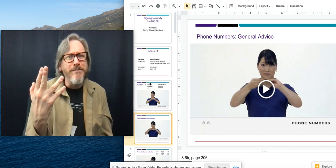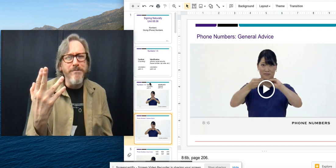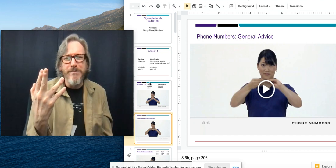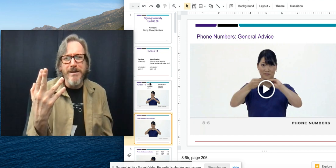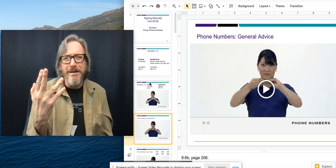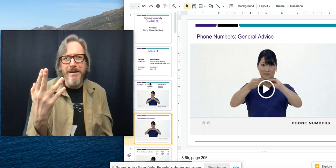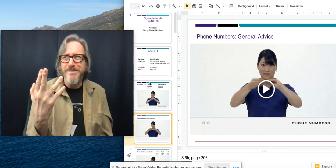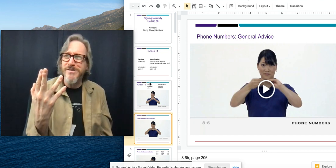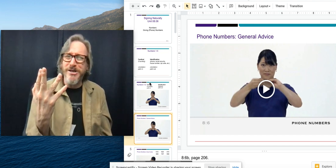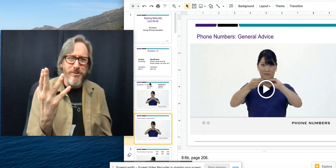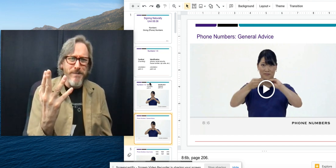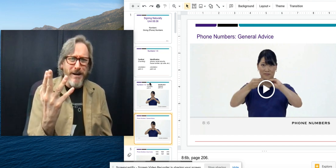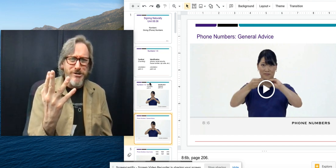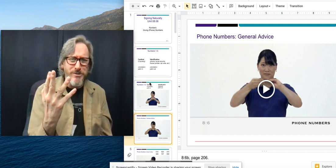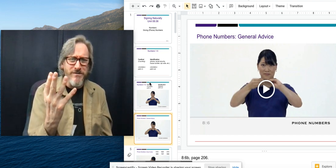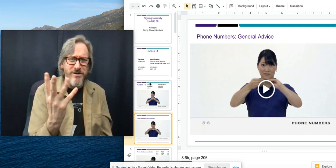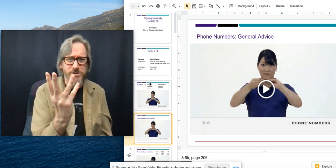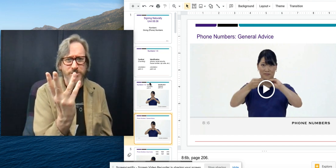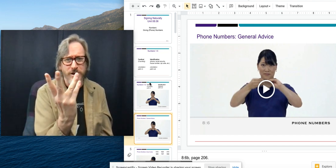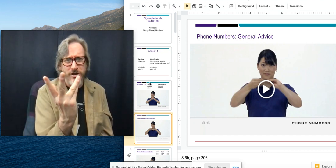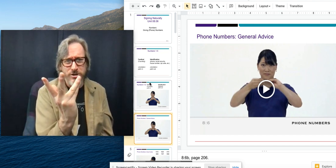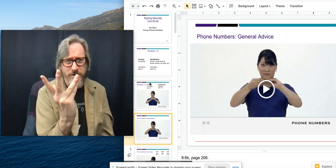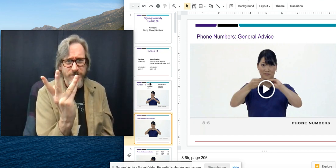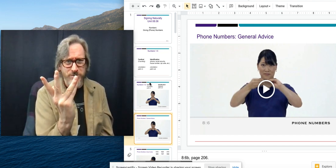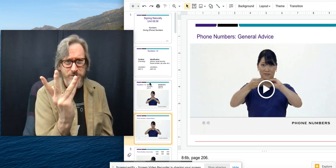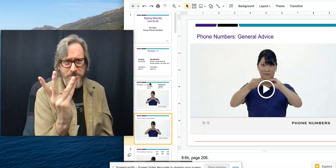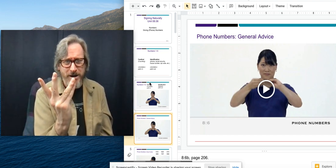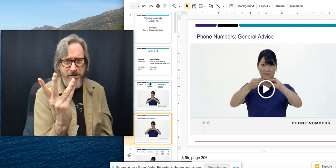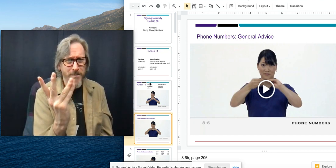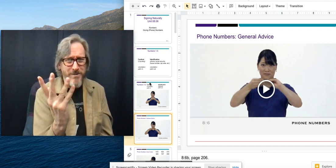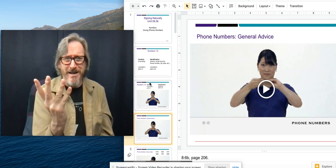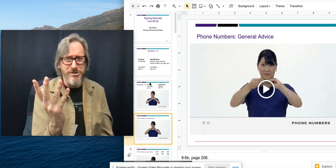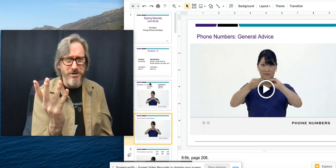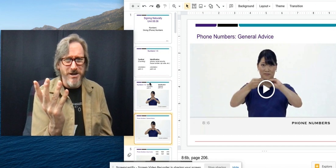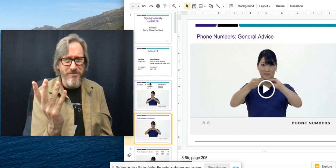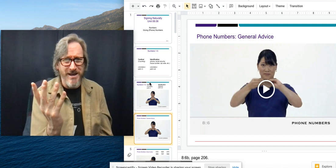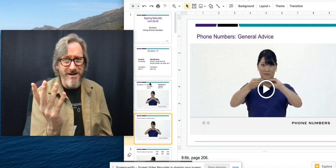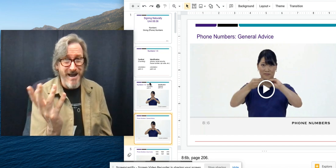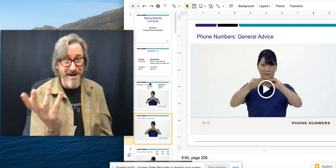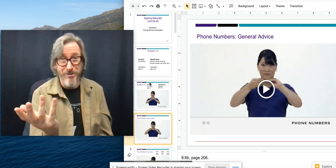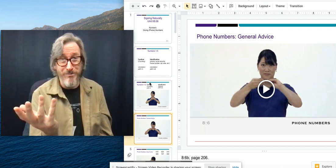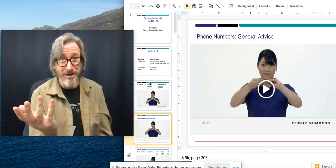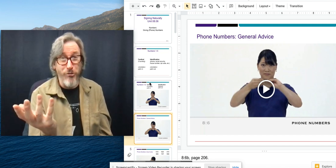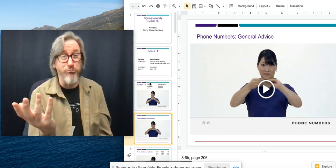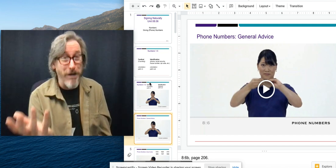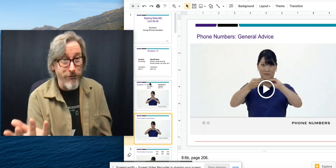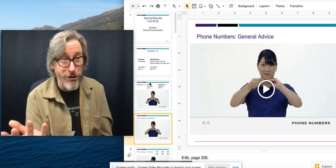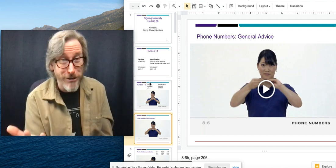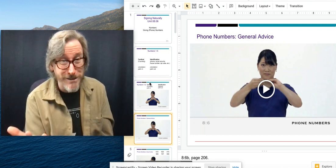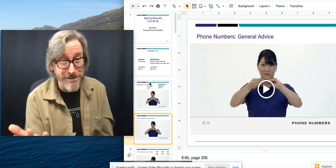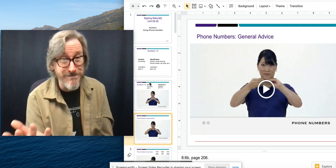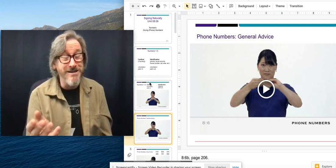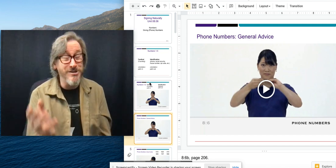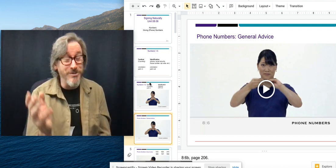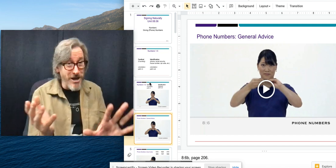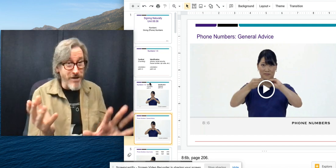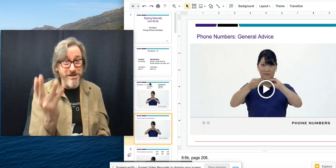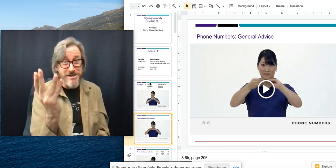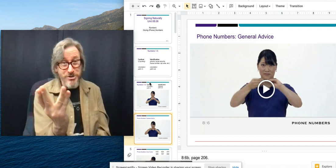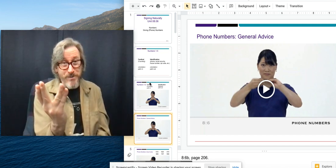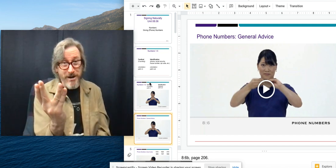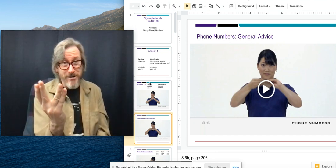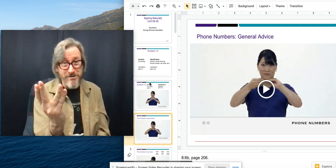be, suppose it could be pair 2 individuals or 2 individuals in a pair, but that gets really complicated and it would be a rare occurrence. So in